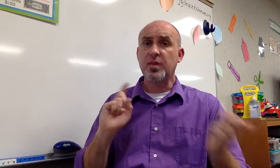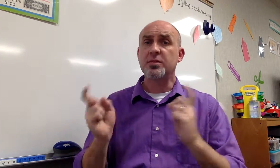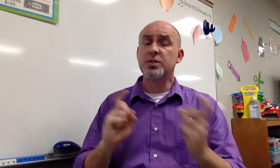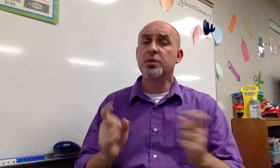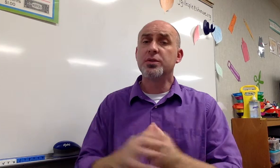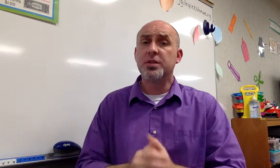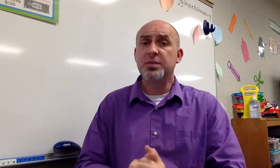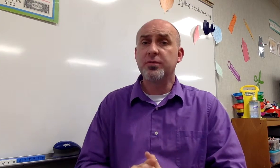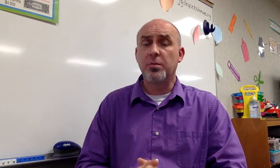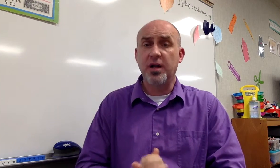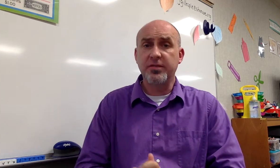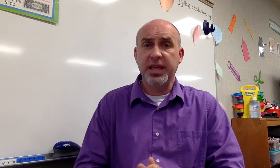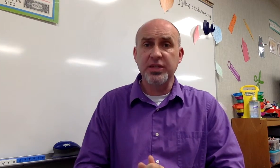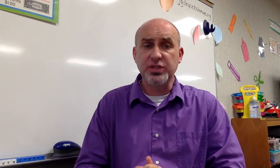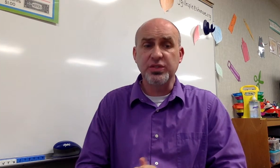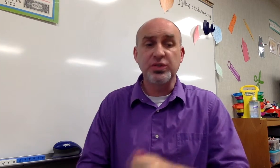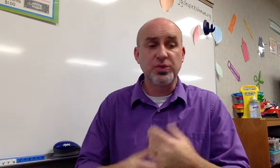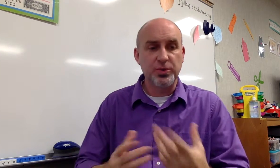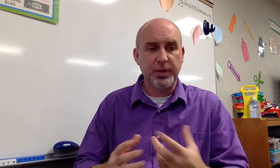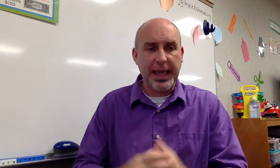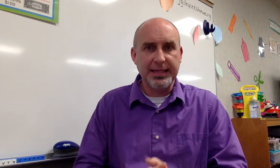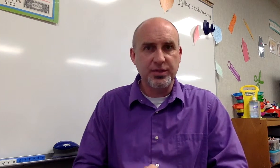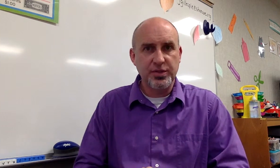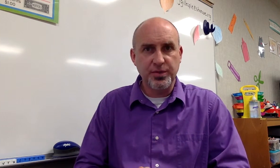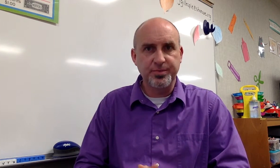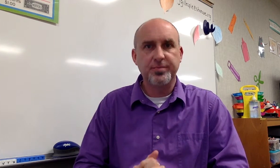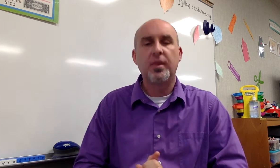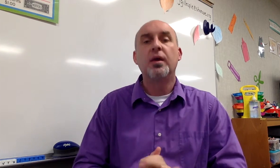So those are some different modifications you can do.